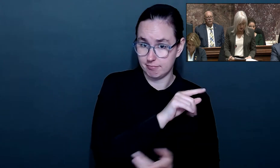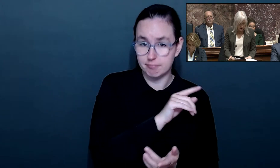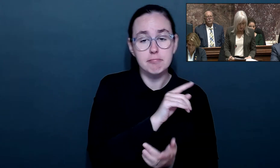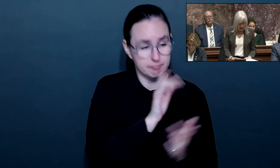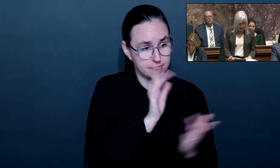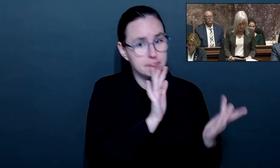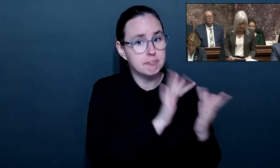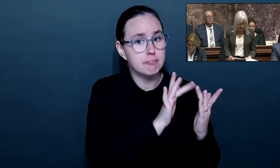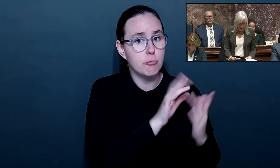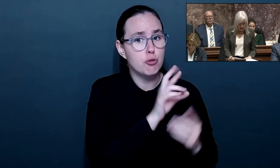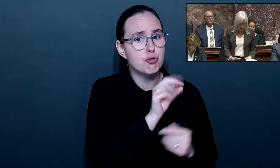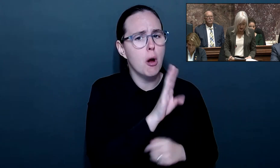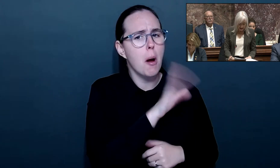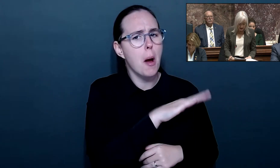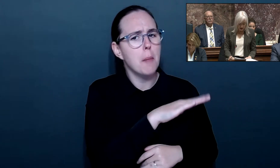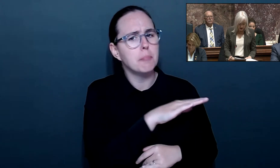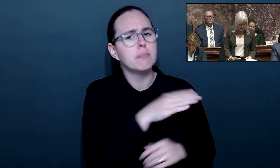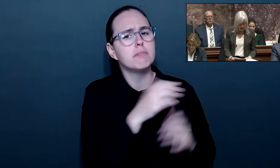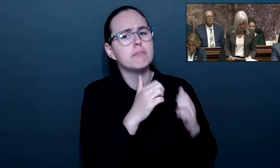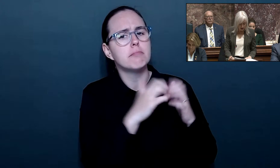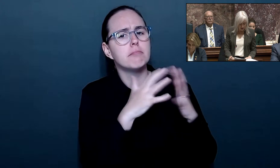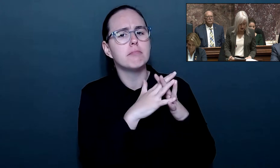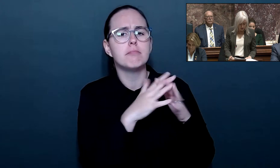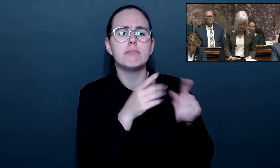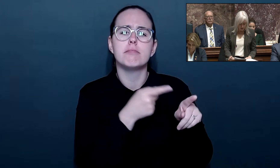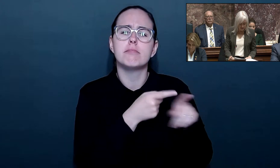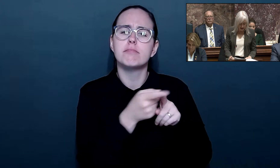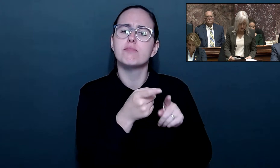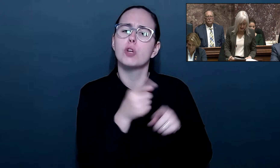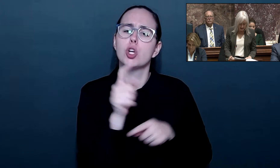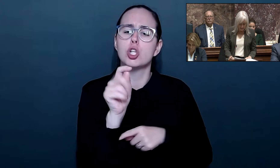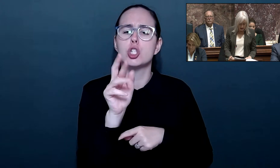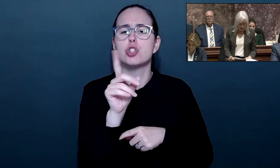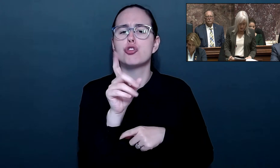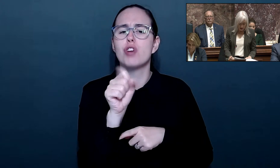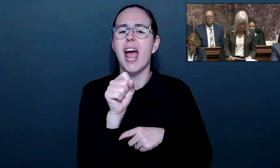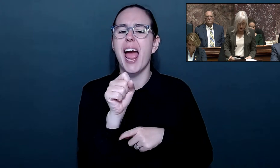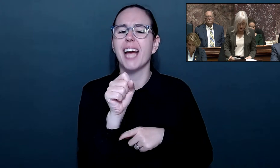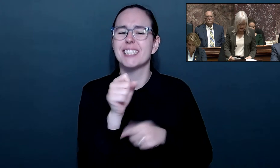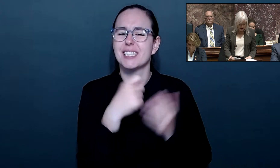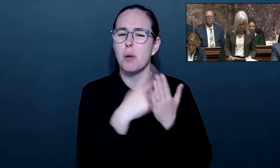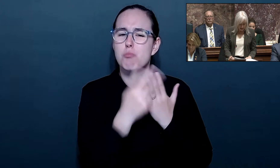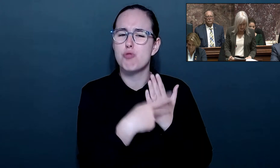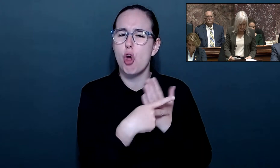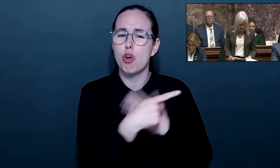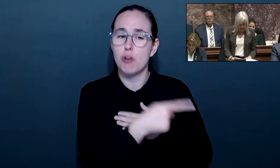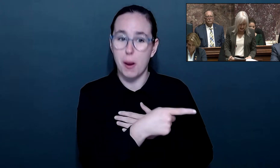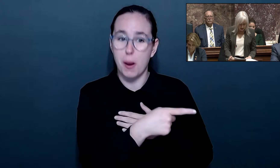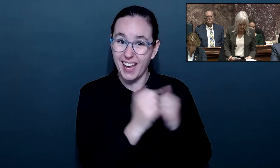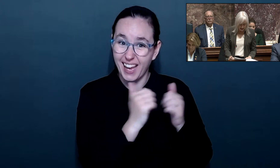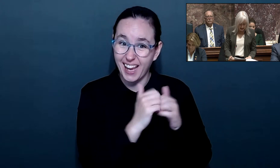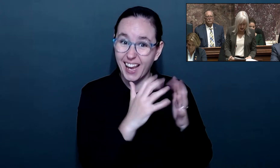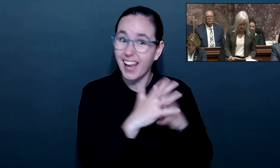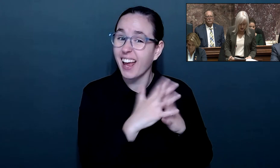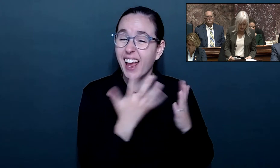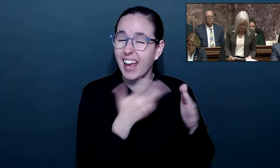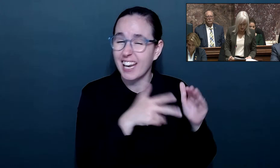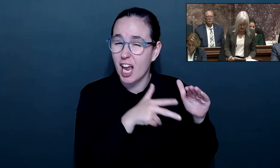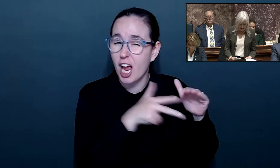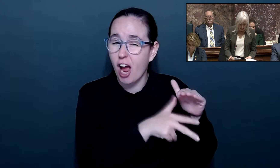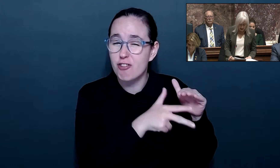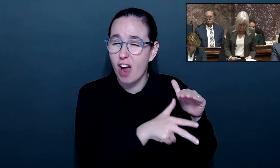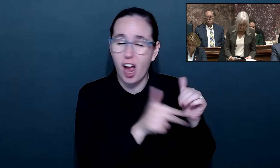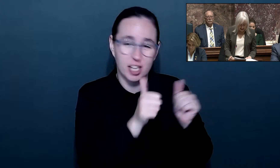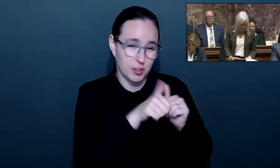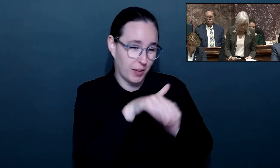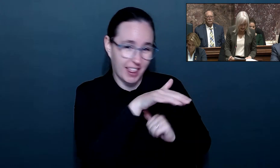14 youth were high risk, struggling and not successful in traditional school environment. Rob took these young people and started teaching industrial